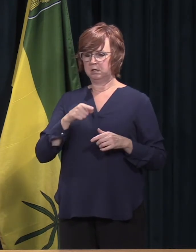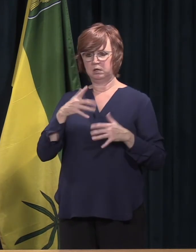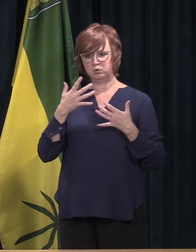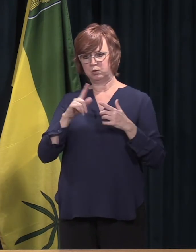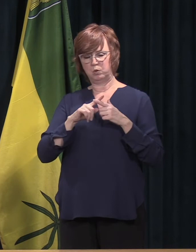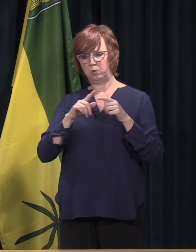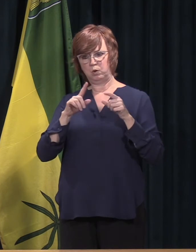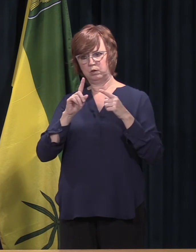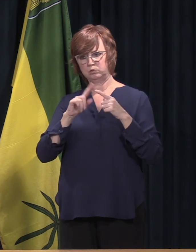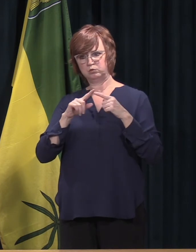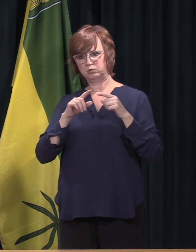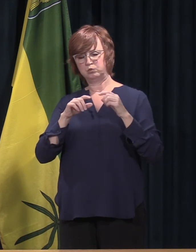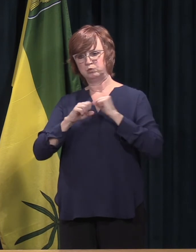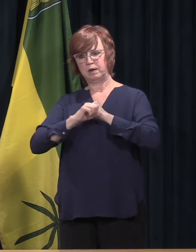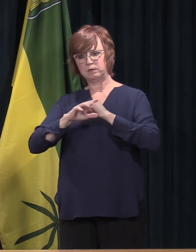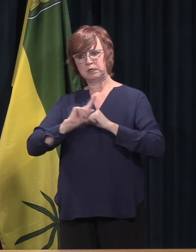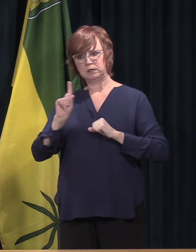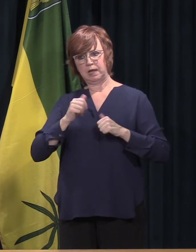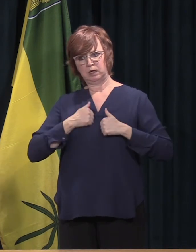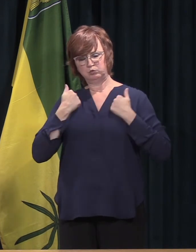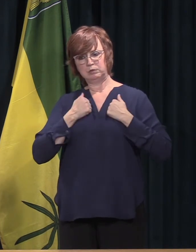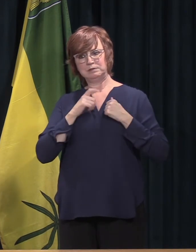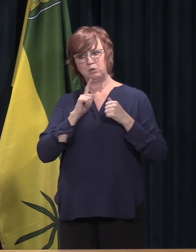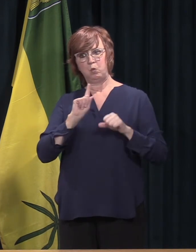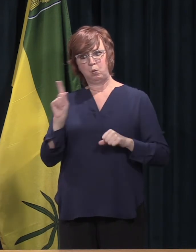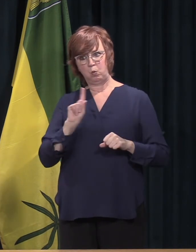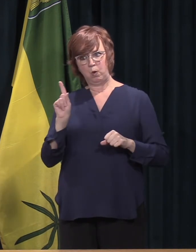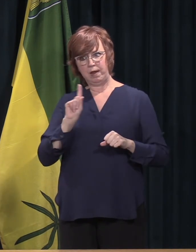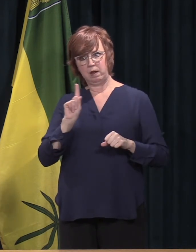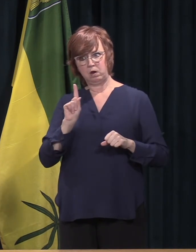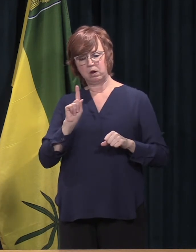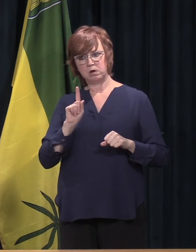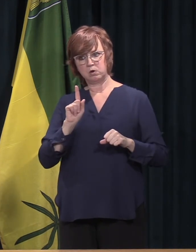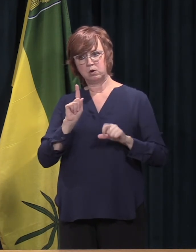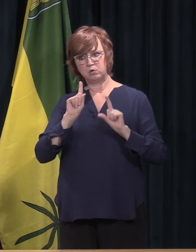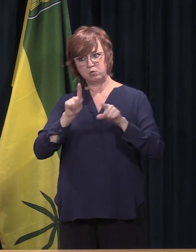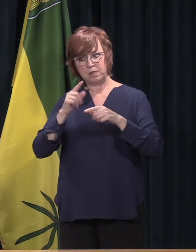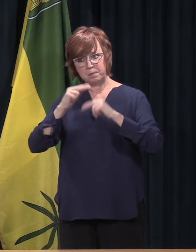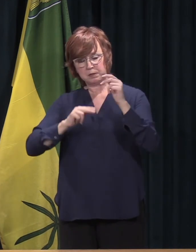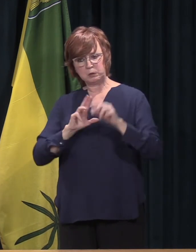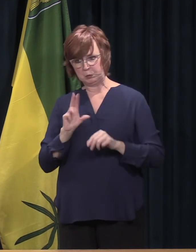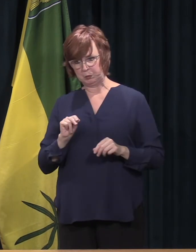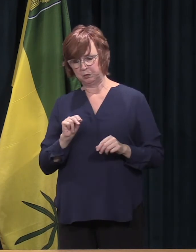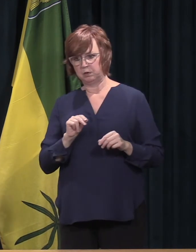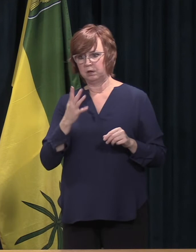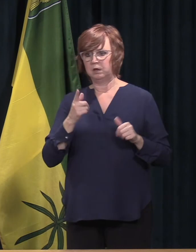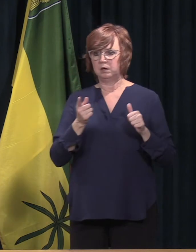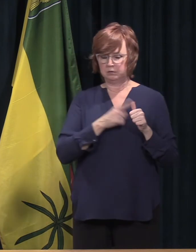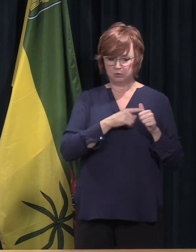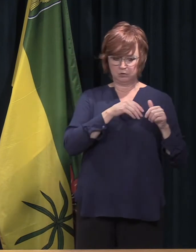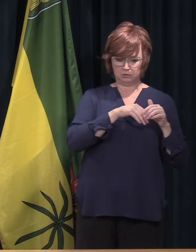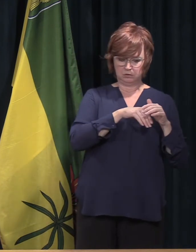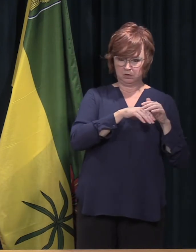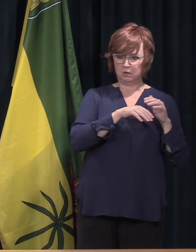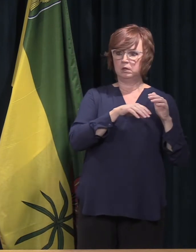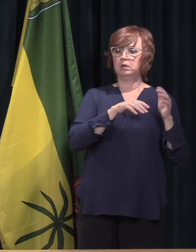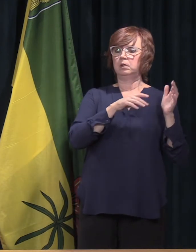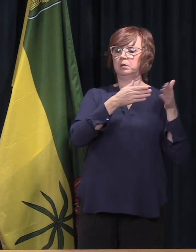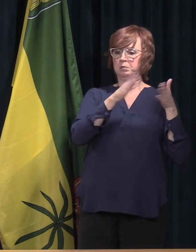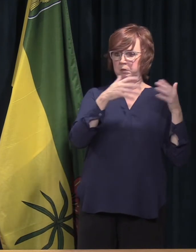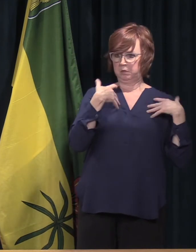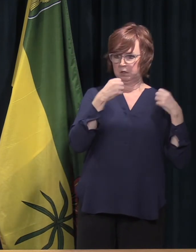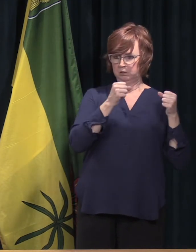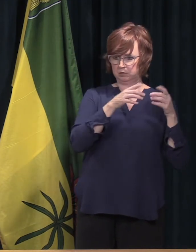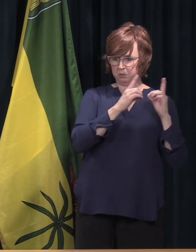want people lining up. There's still a process by which you are referred by either Healthline or Public Health or your physician, because there needs to be an